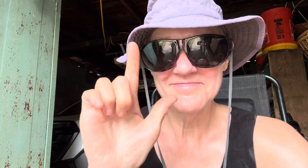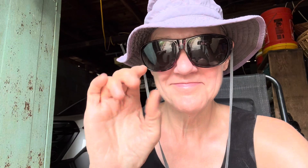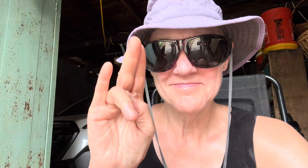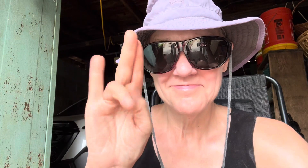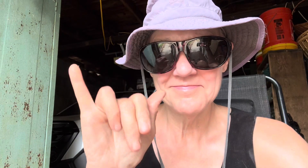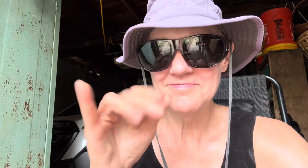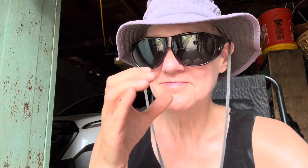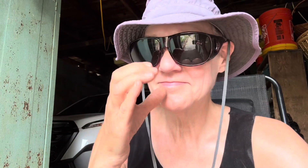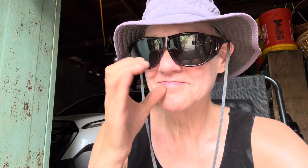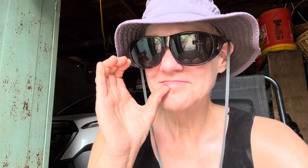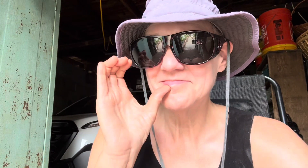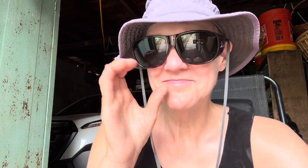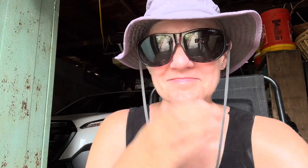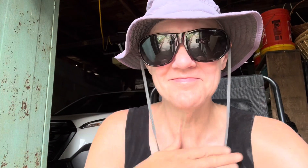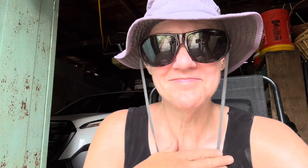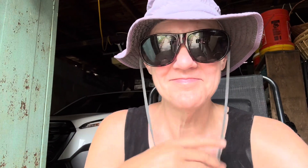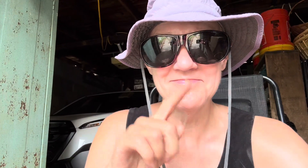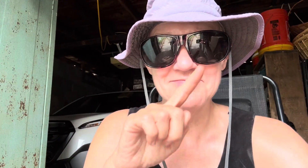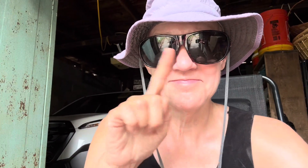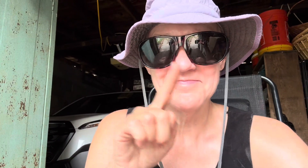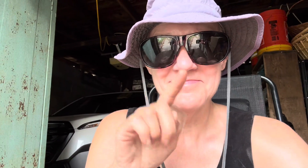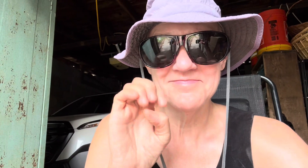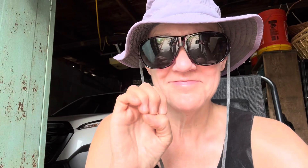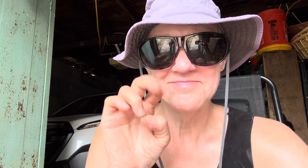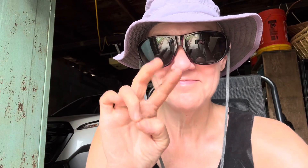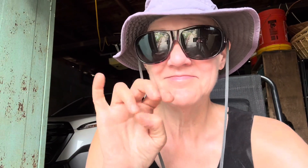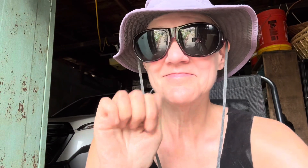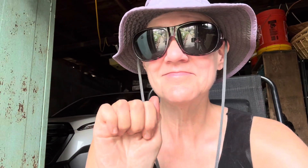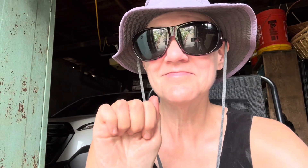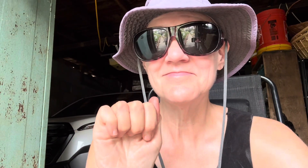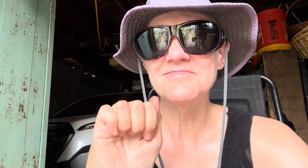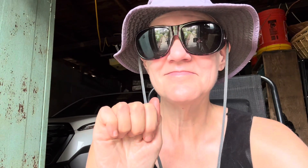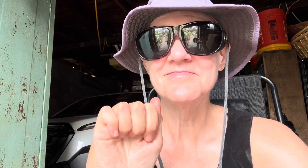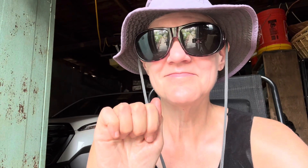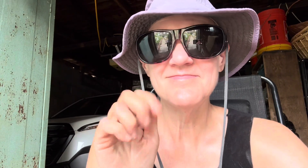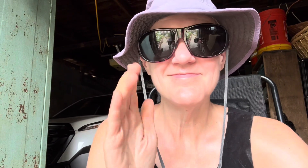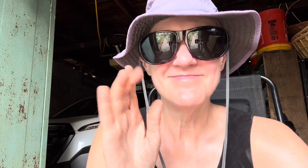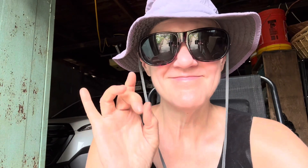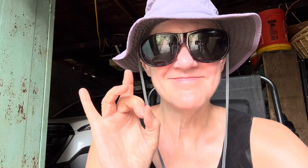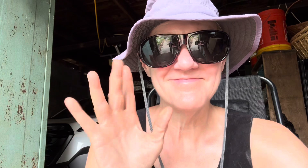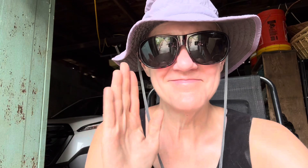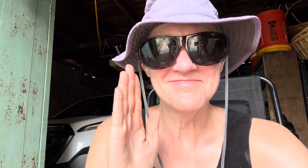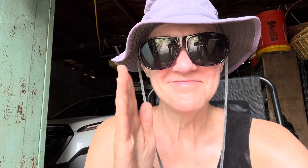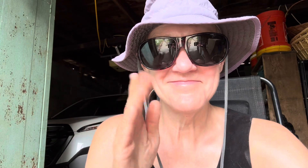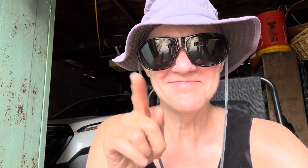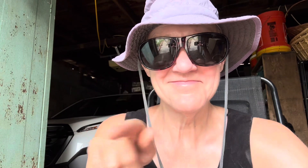the balcony to drink my Zevia, but I really hate to disturb them.